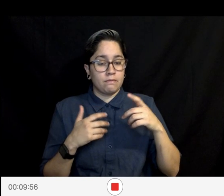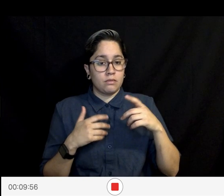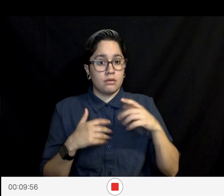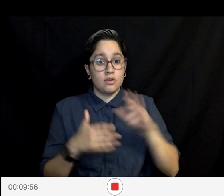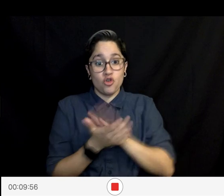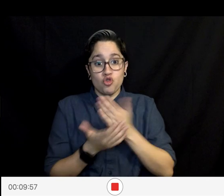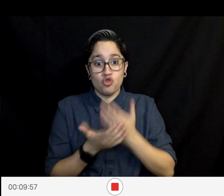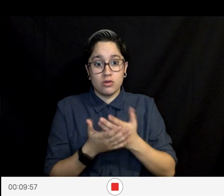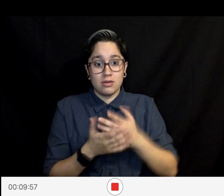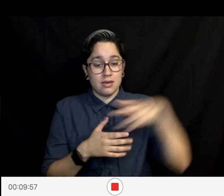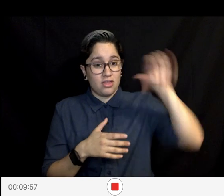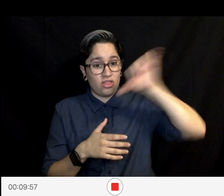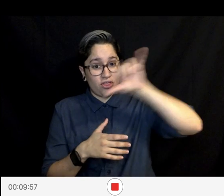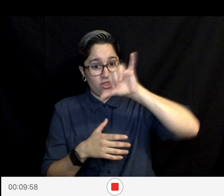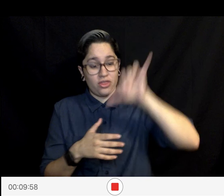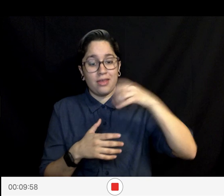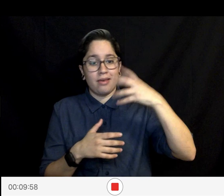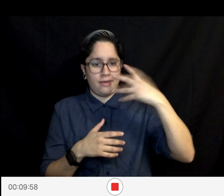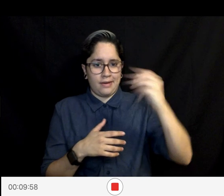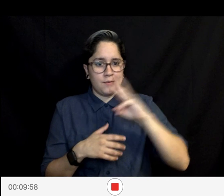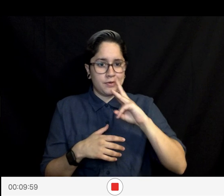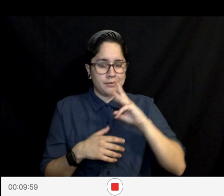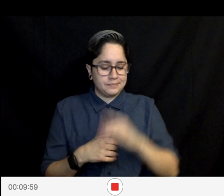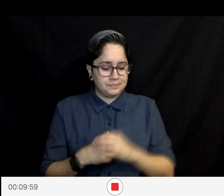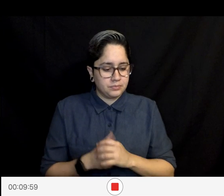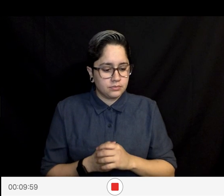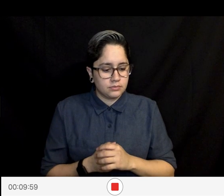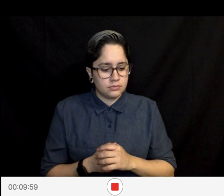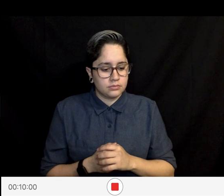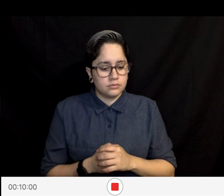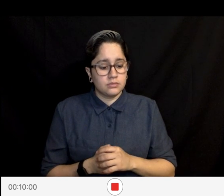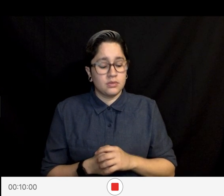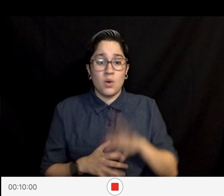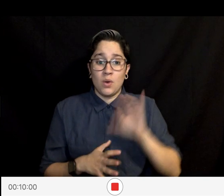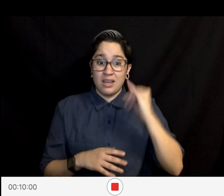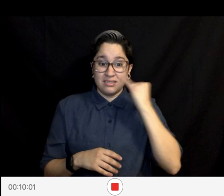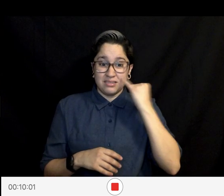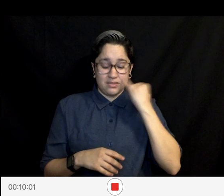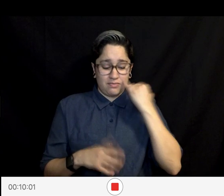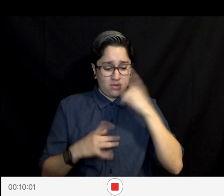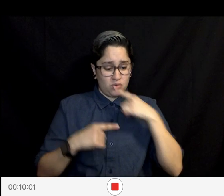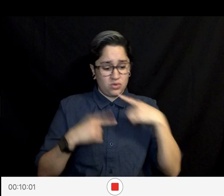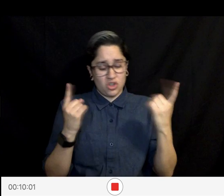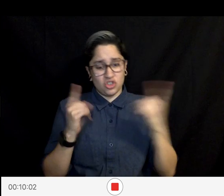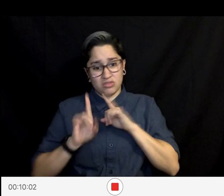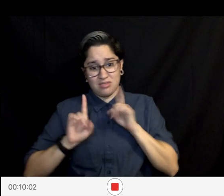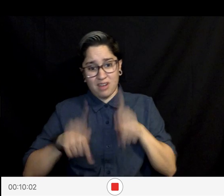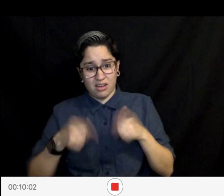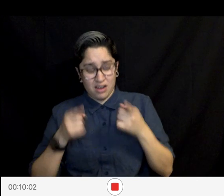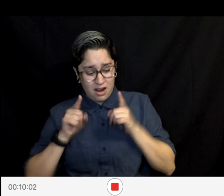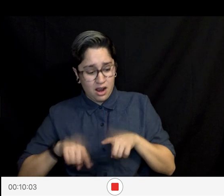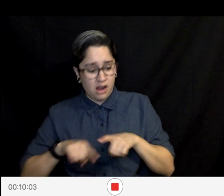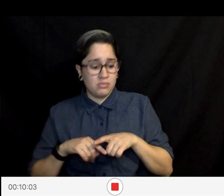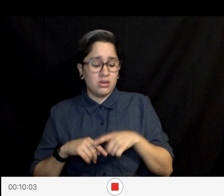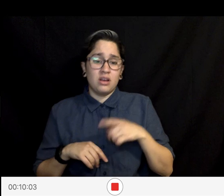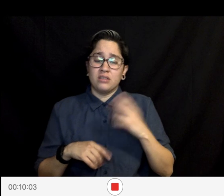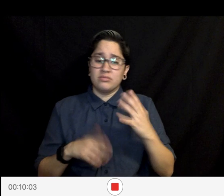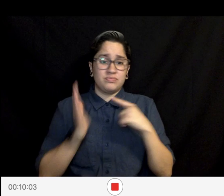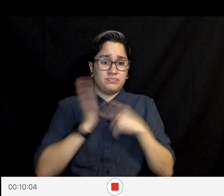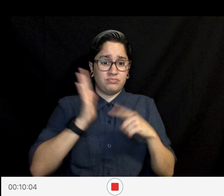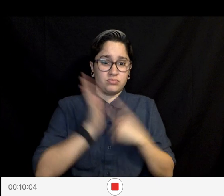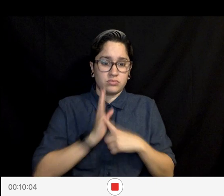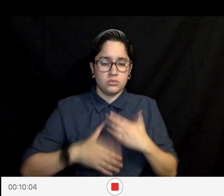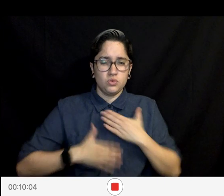reaction, medical attention may be needed. So, Thank you for watching, and I hope I was able